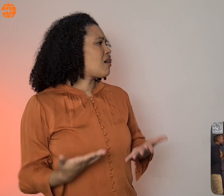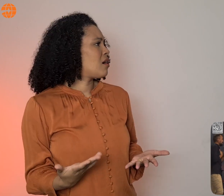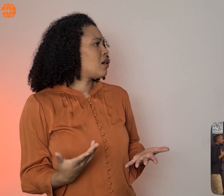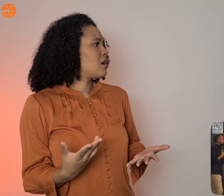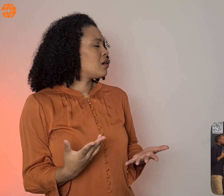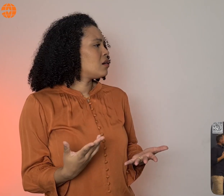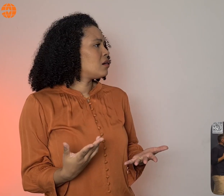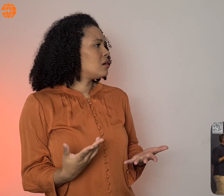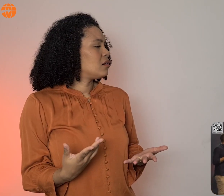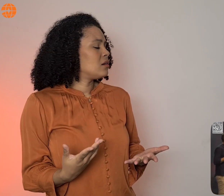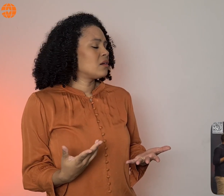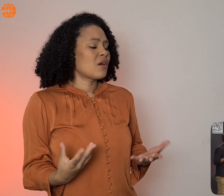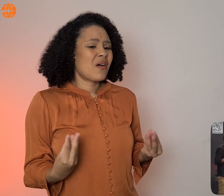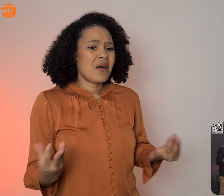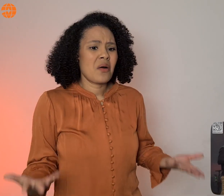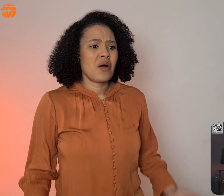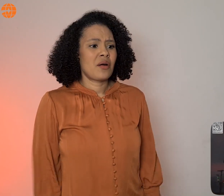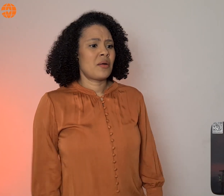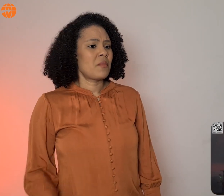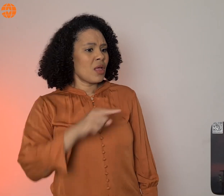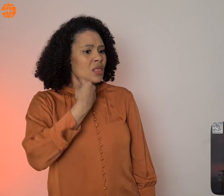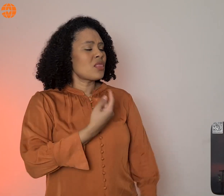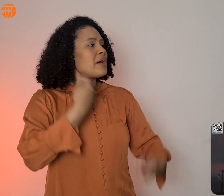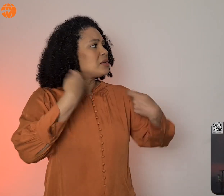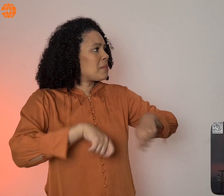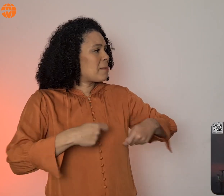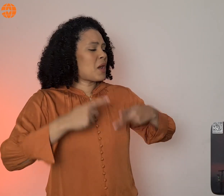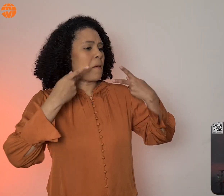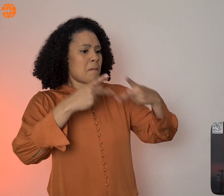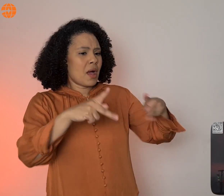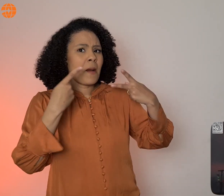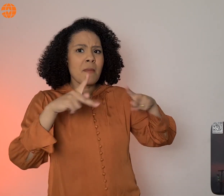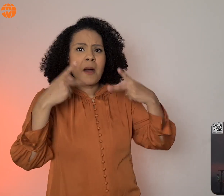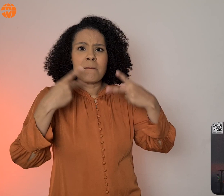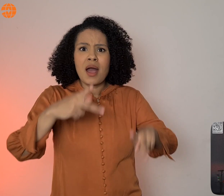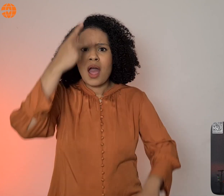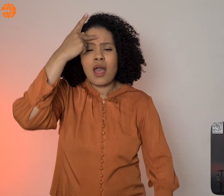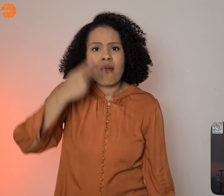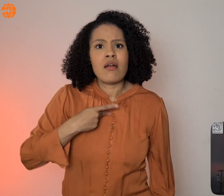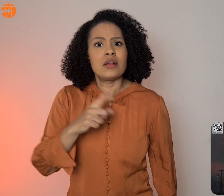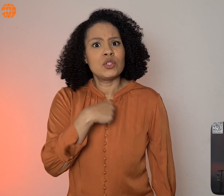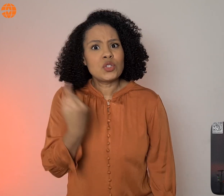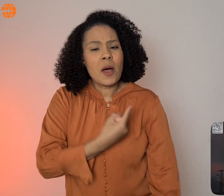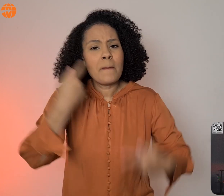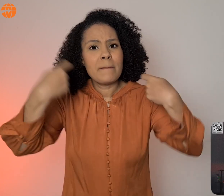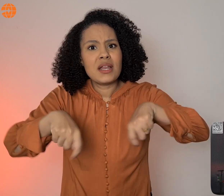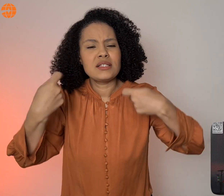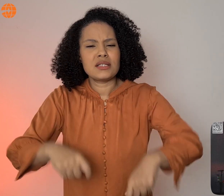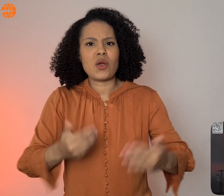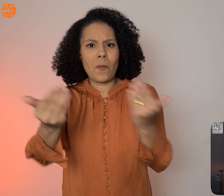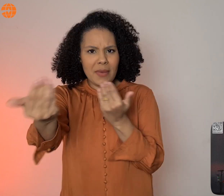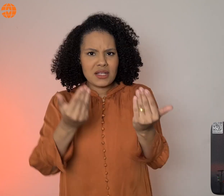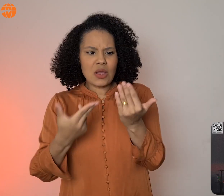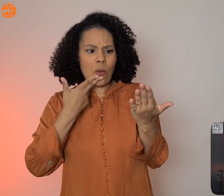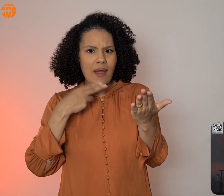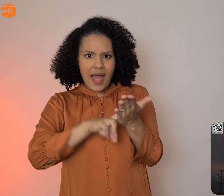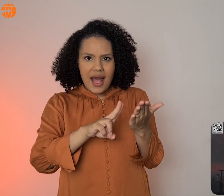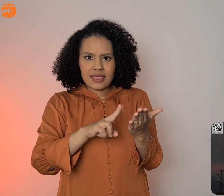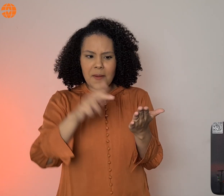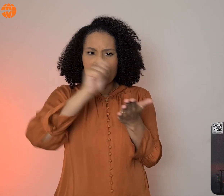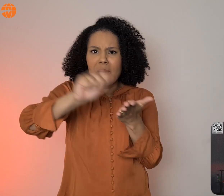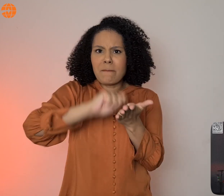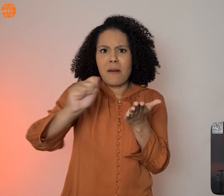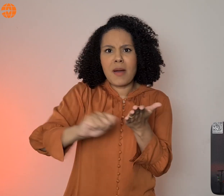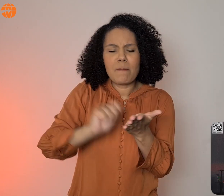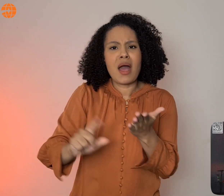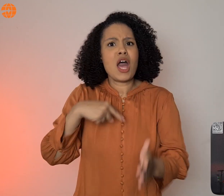see, we need to write letters to ourselves. We need to preach to ourselves. Então entenda isso, nós temos que escrever cartas para nós mesmos,